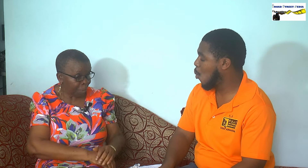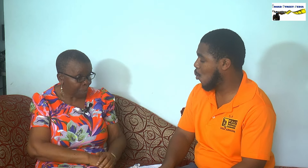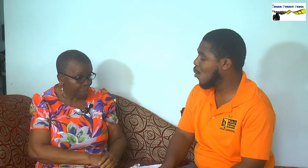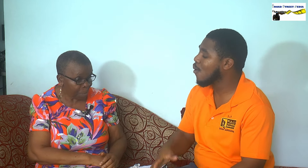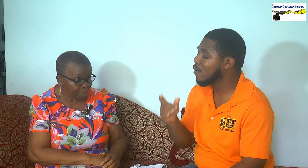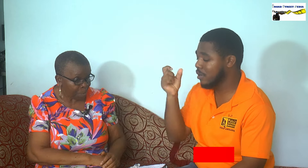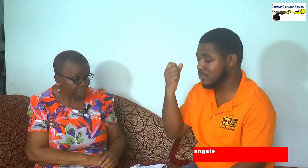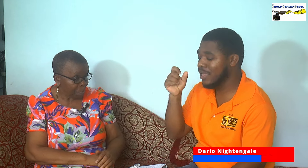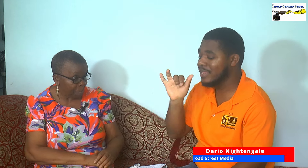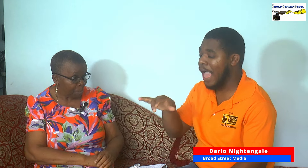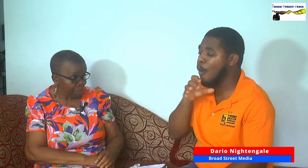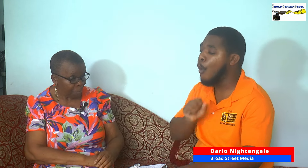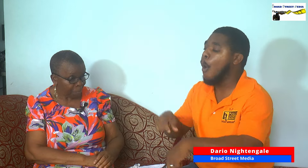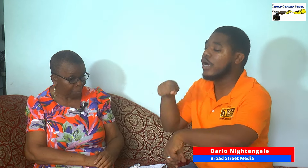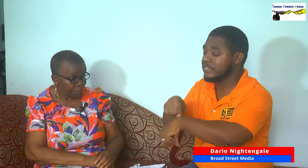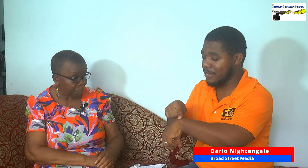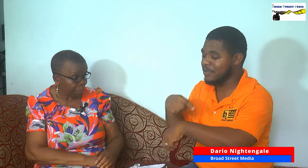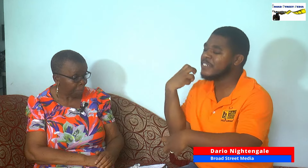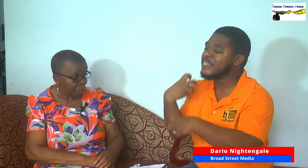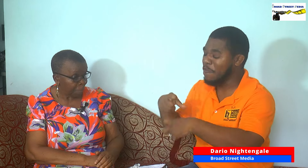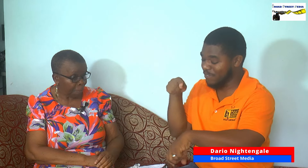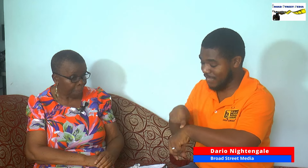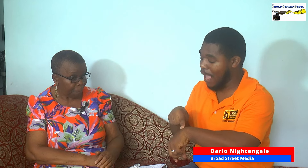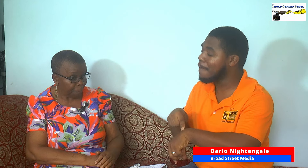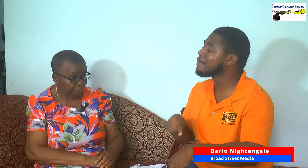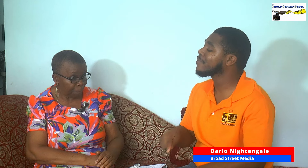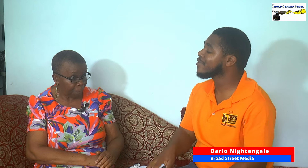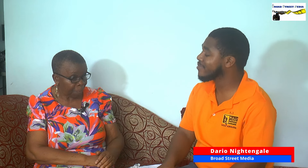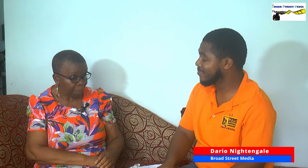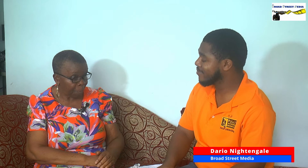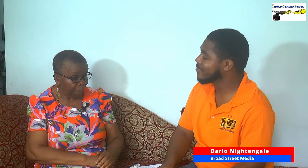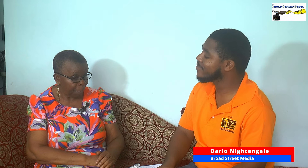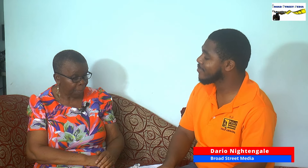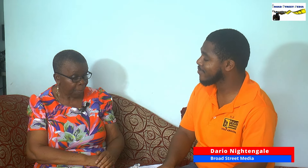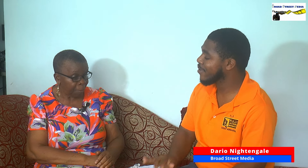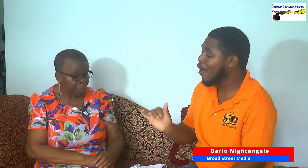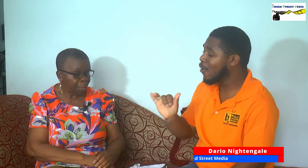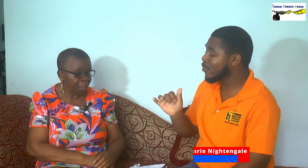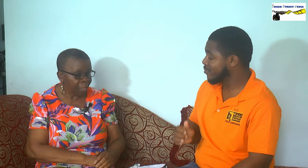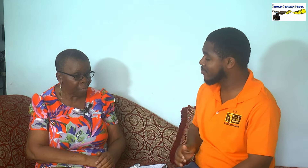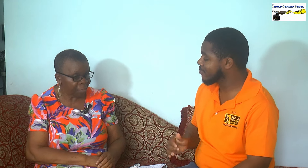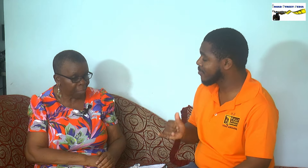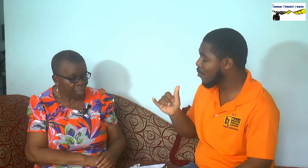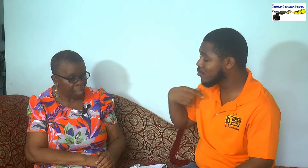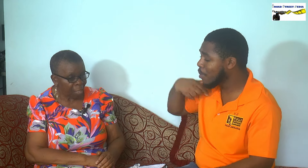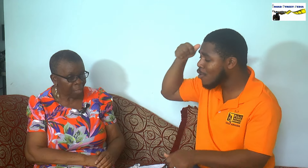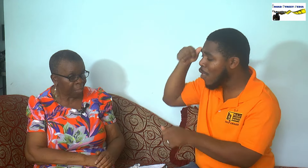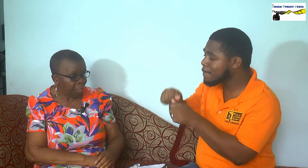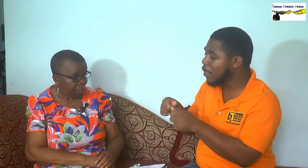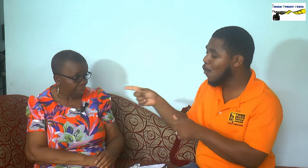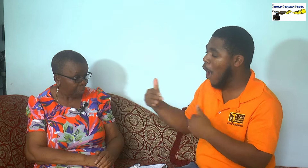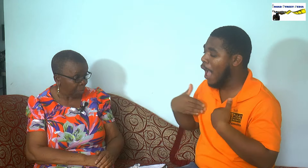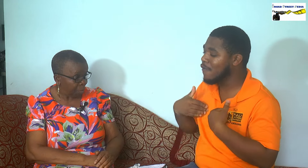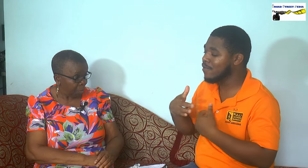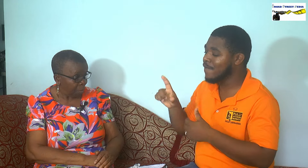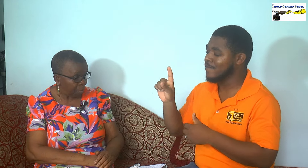Mm-hmm. I understand. That's how it was in the past. It was a tough time. Yes. And I